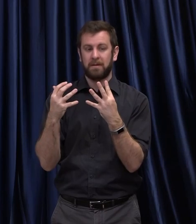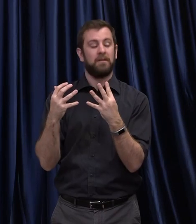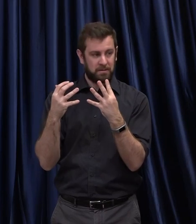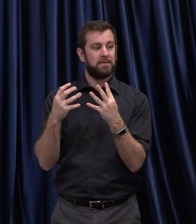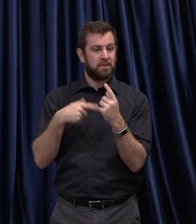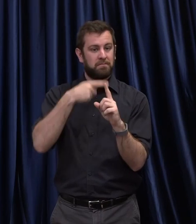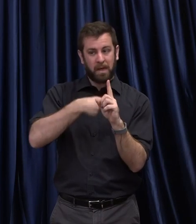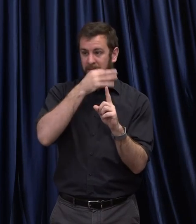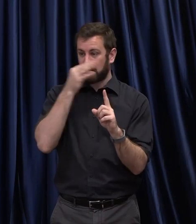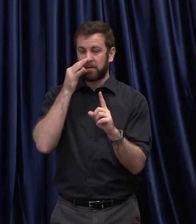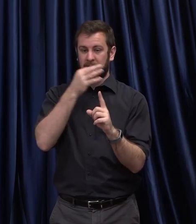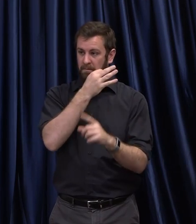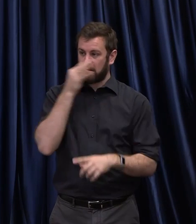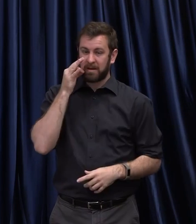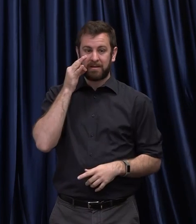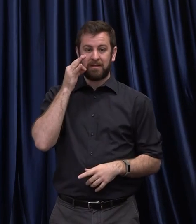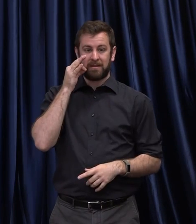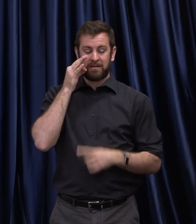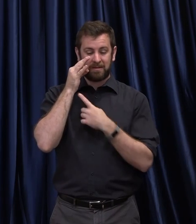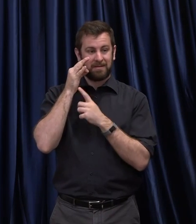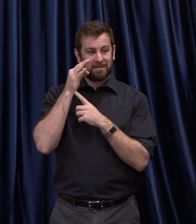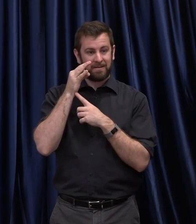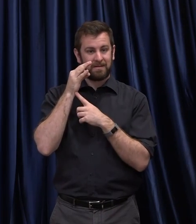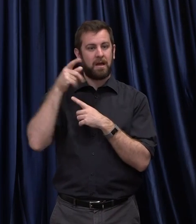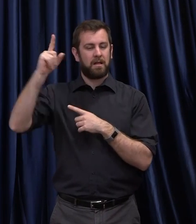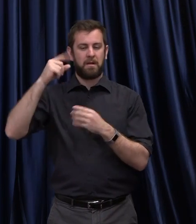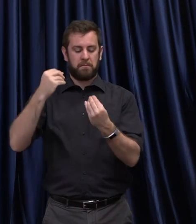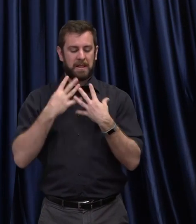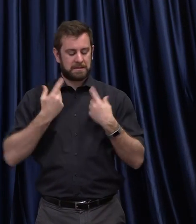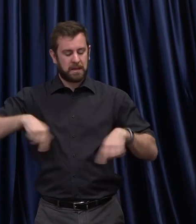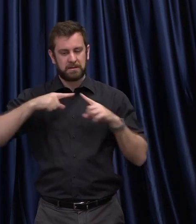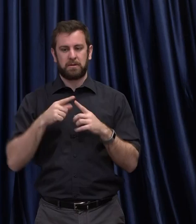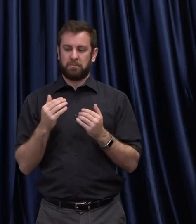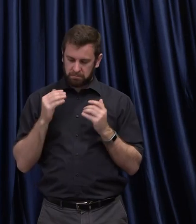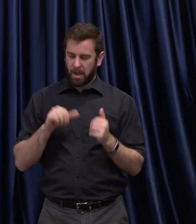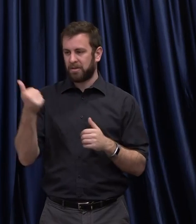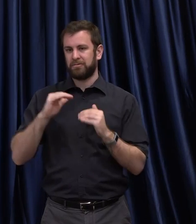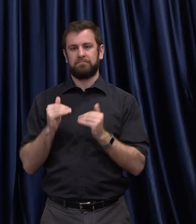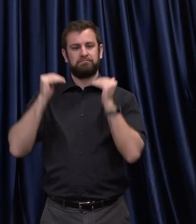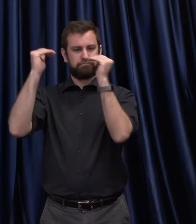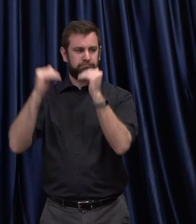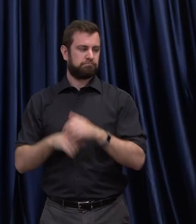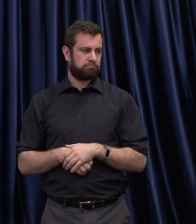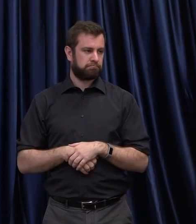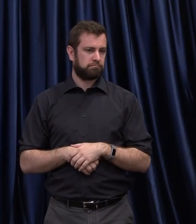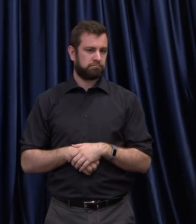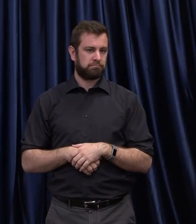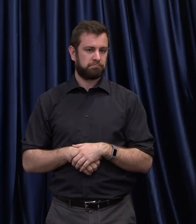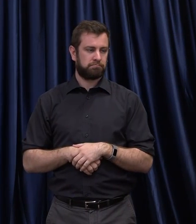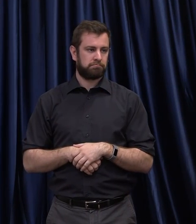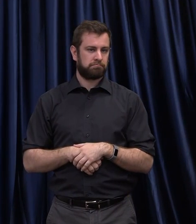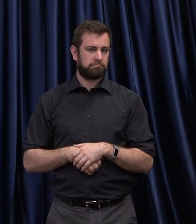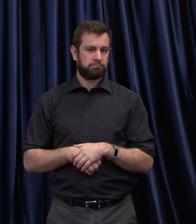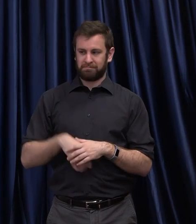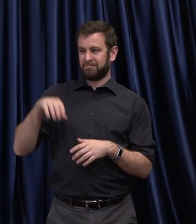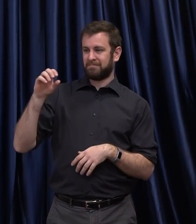Allah subhanahu wa ta'ala blesses us to go to another stage. And this is the stage that we need to